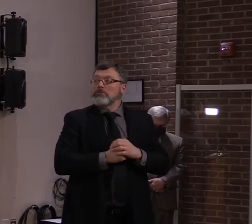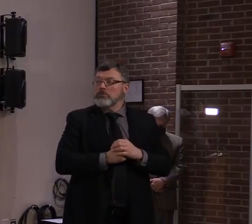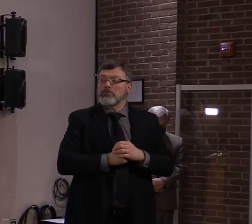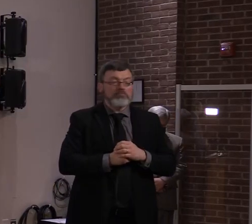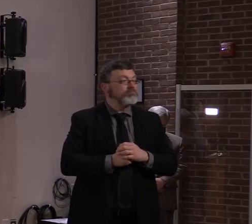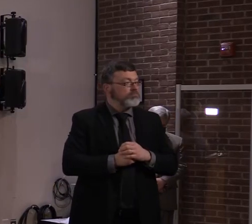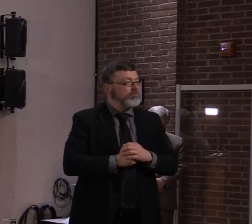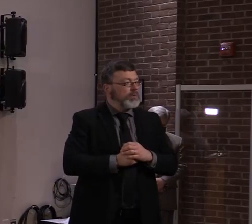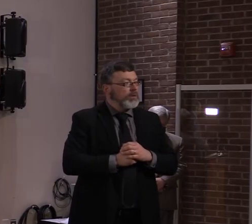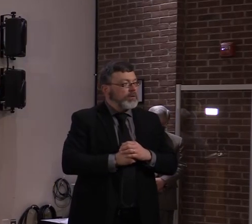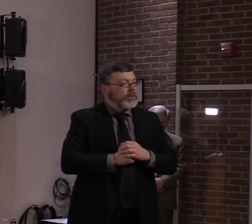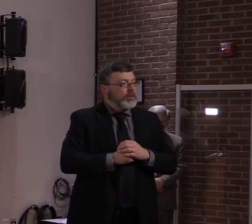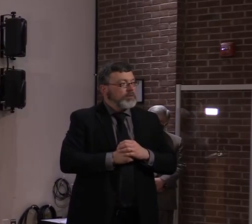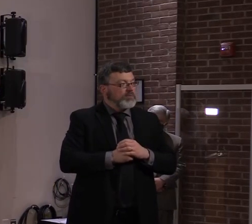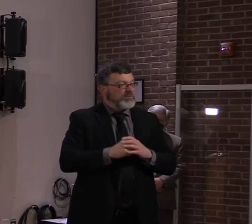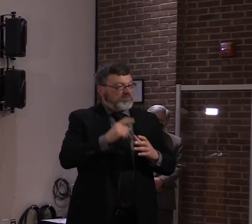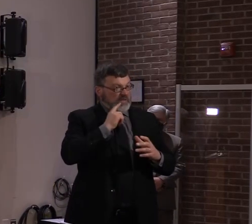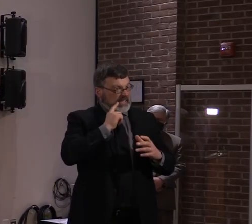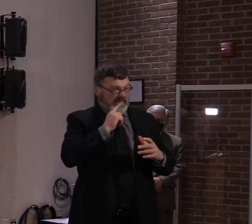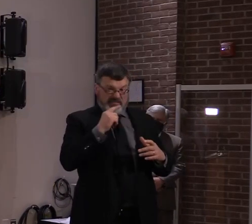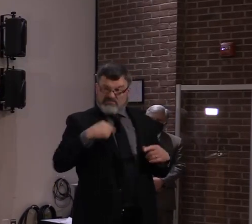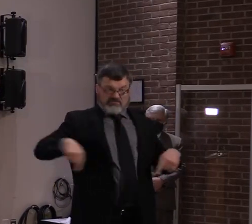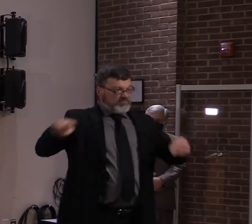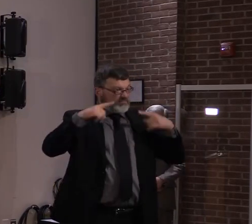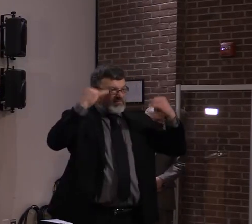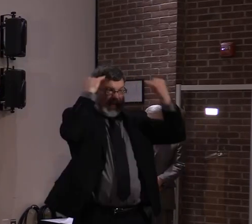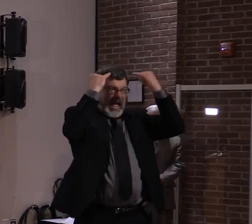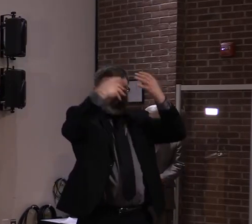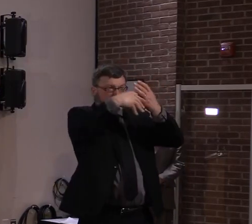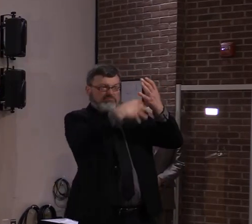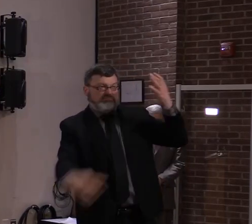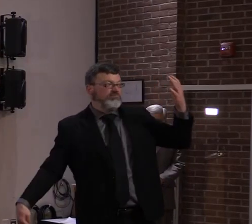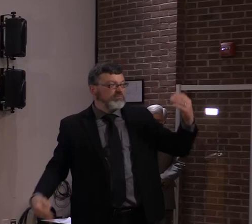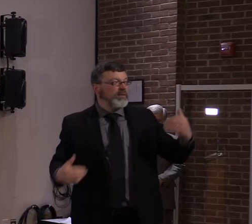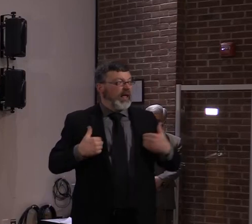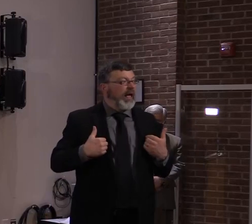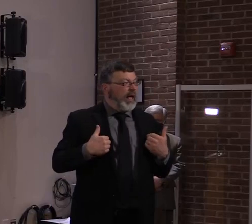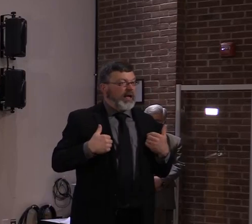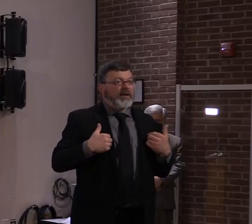not standing still by any means. Thank you.